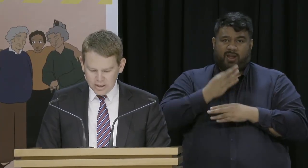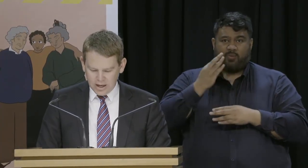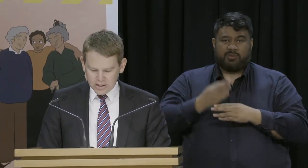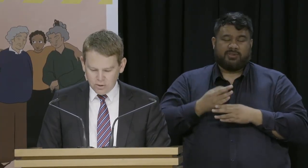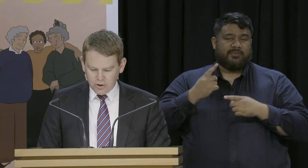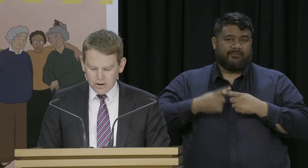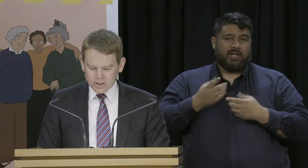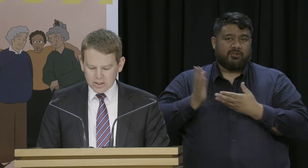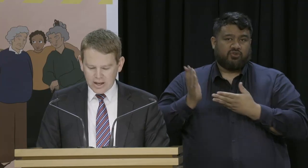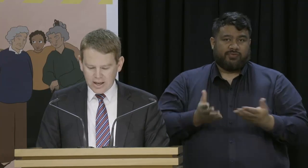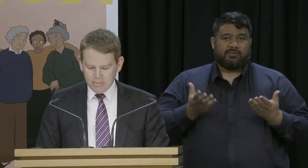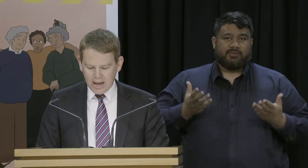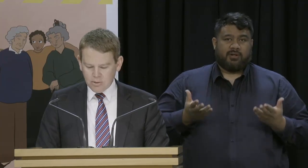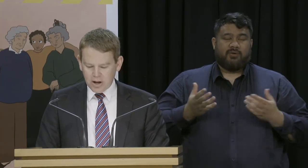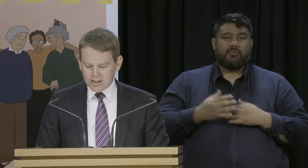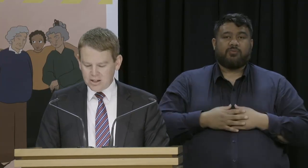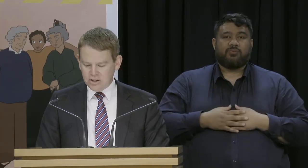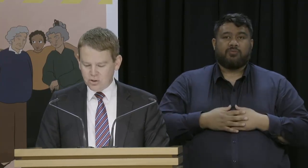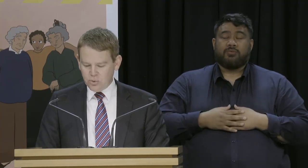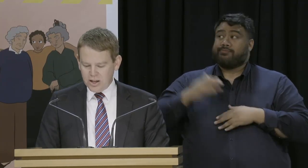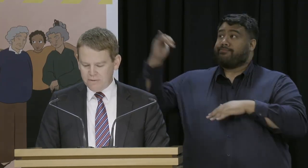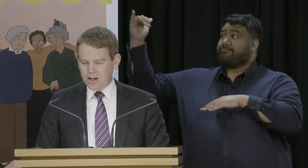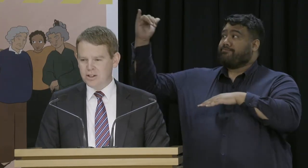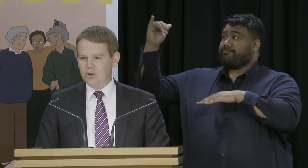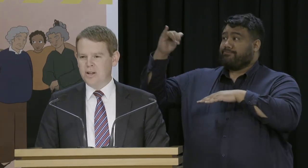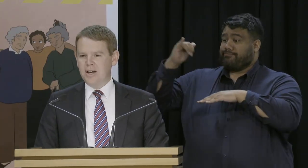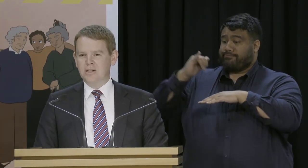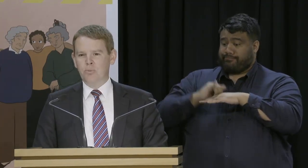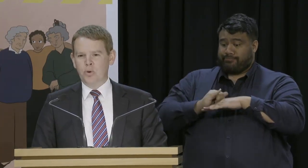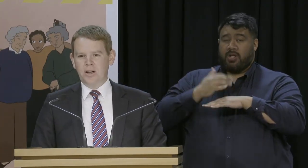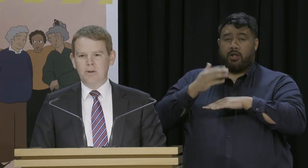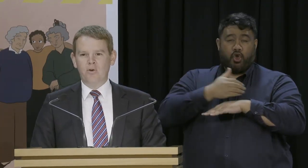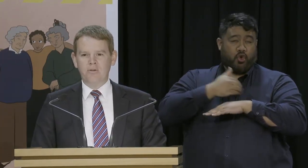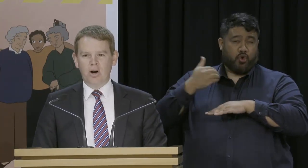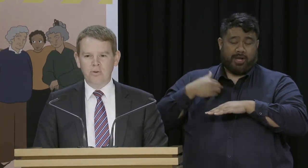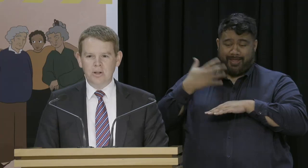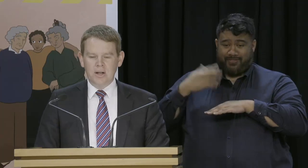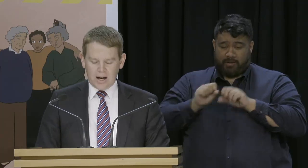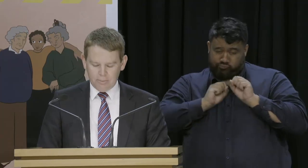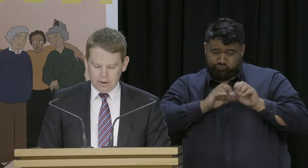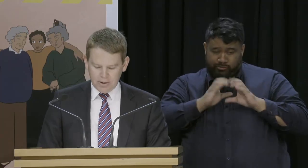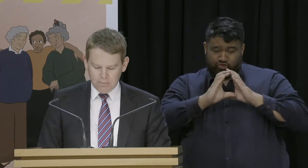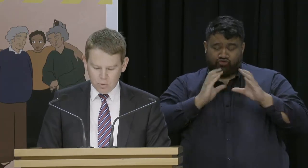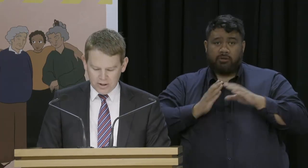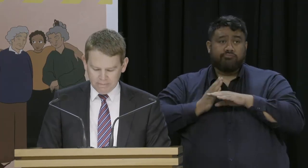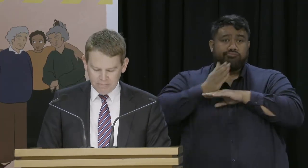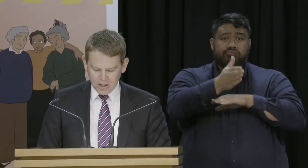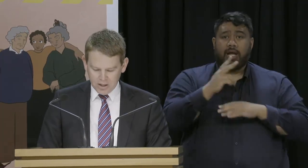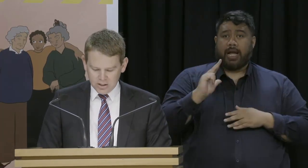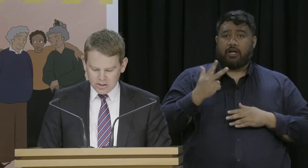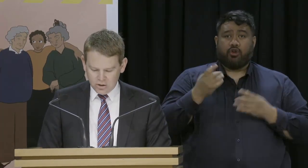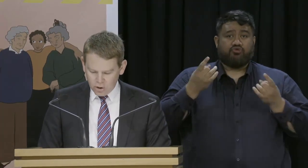hours. So vials can land by international air freight in the early hours of the morning and be on the road by